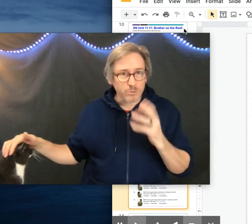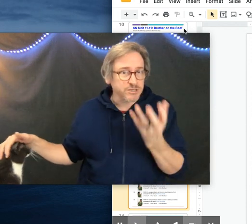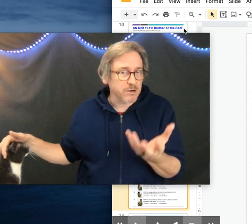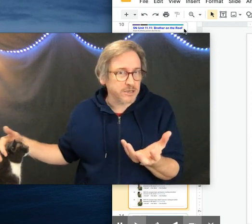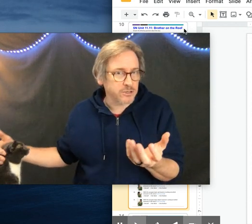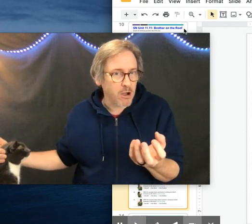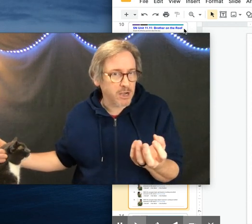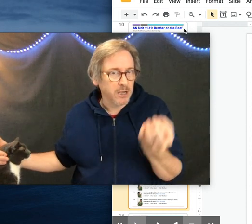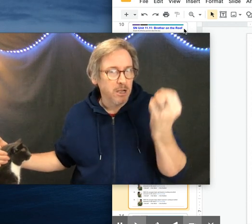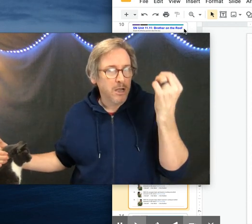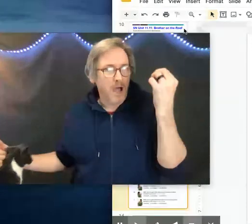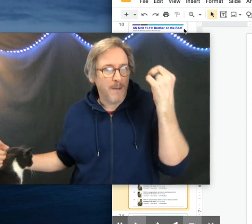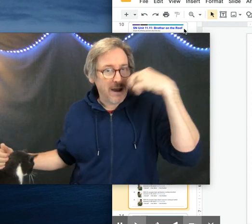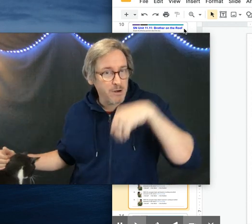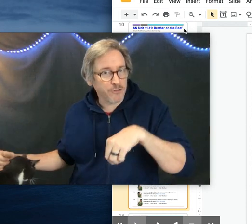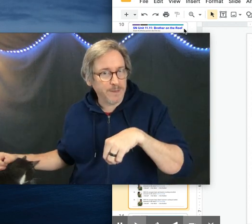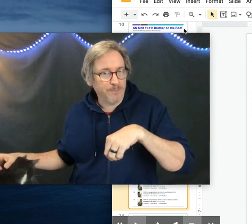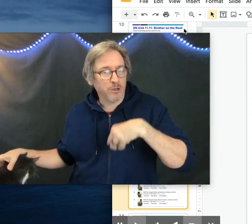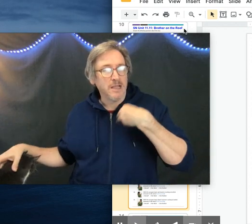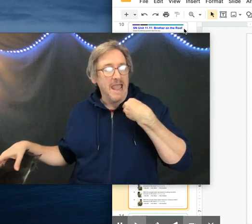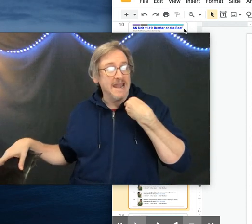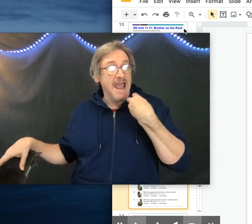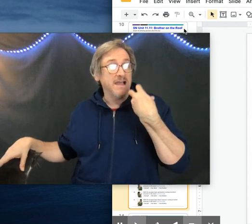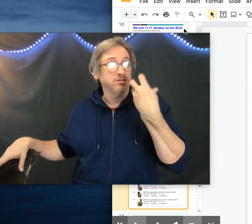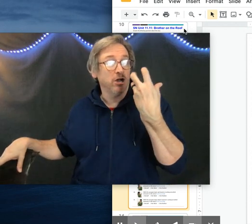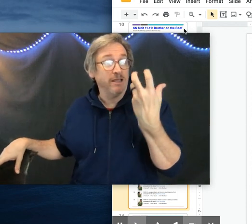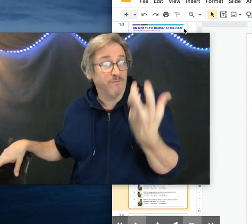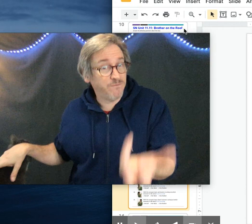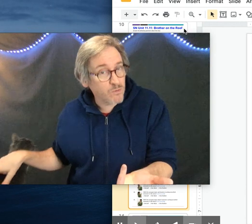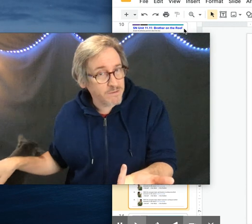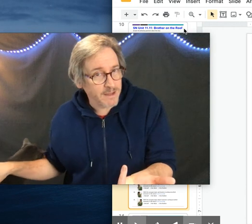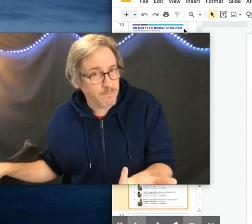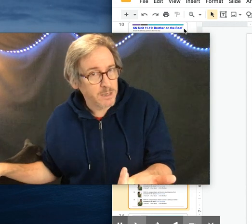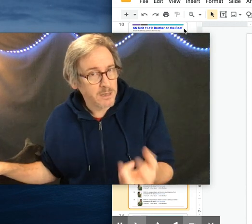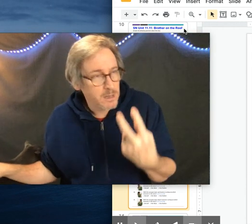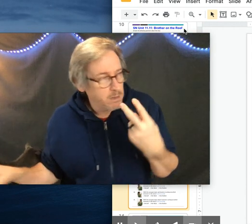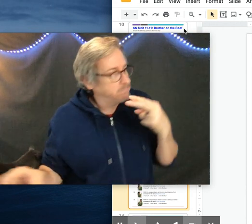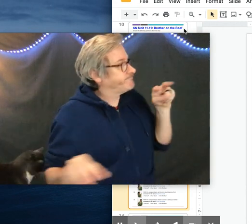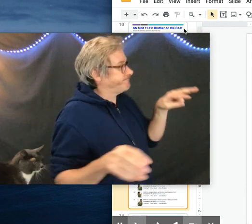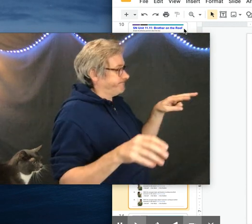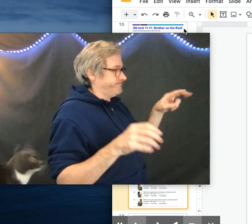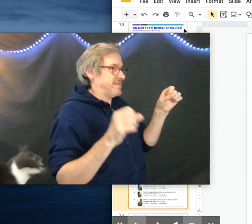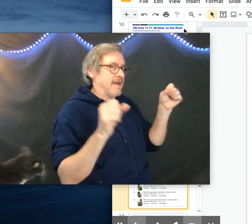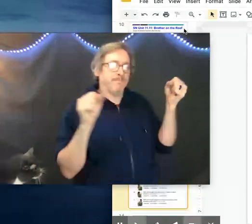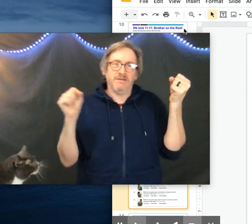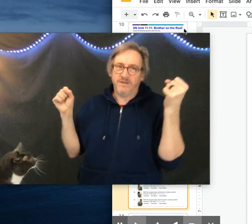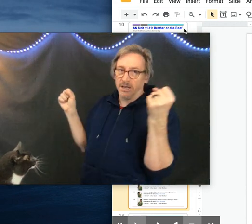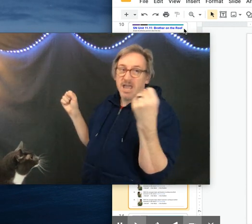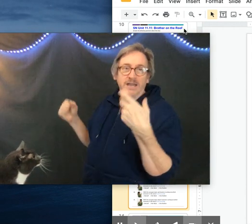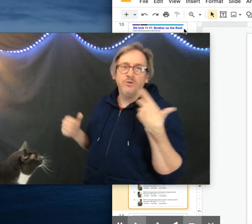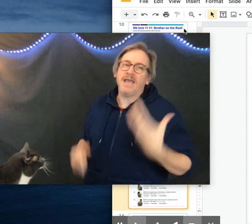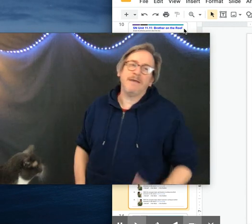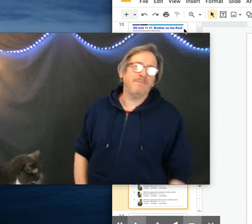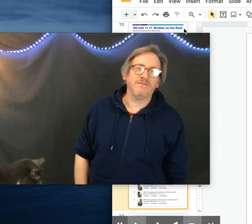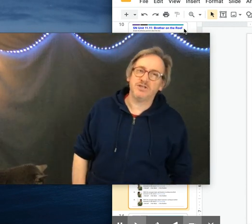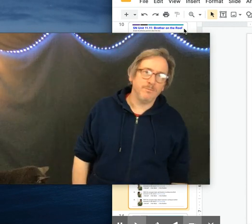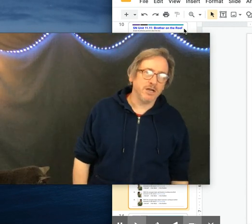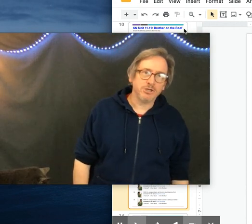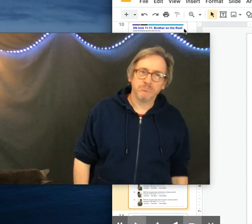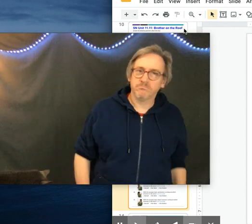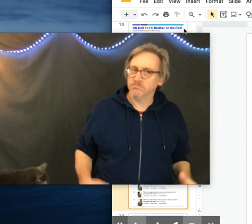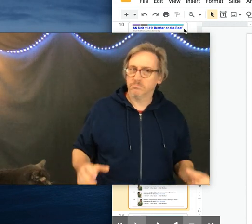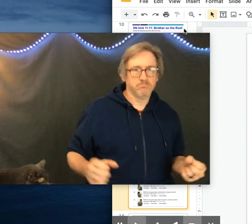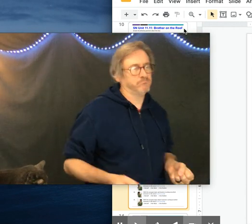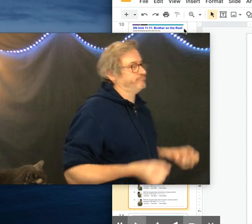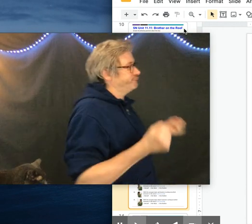Now that we're starting to talk about other people and talking for them, that pivoting. And you can't pivot too